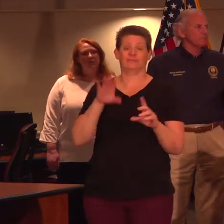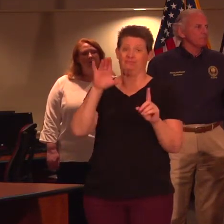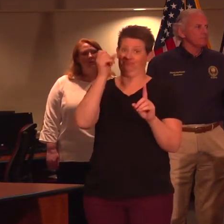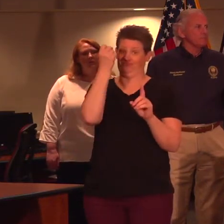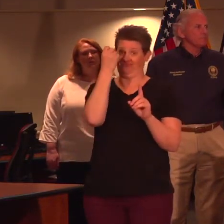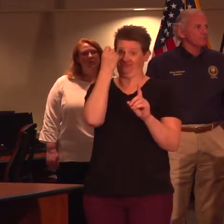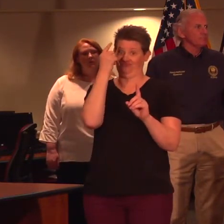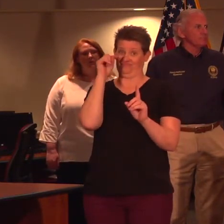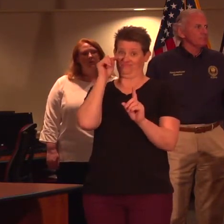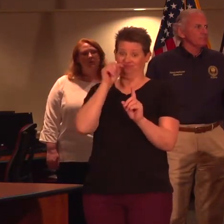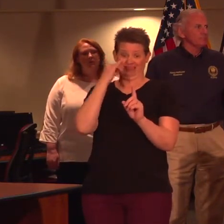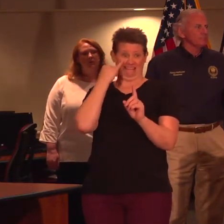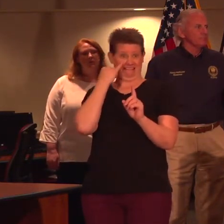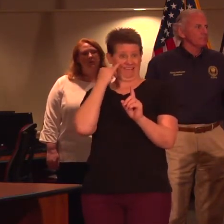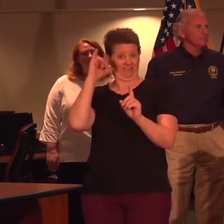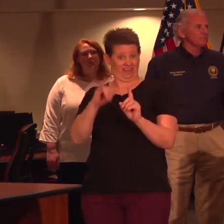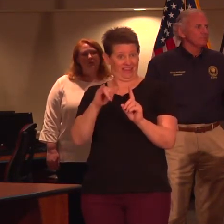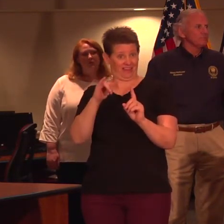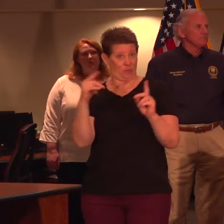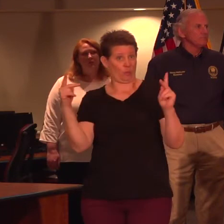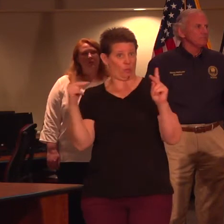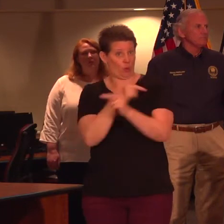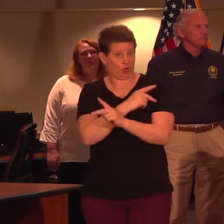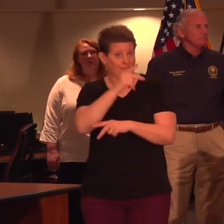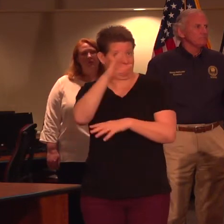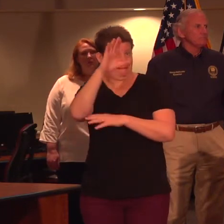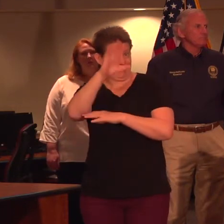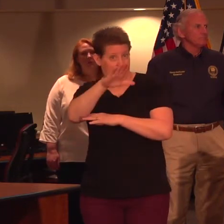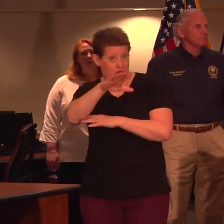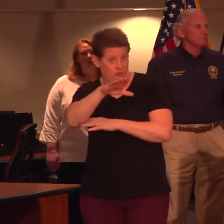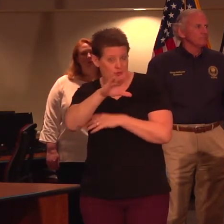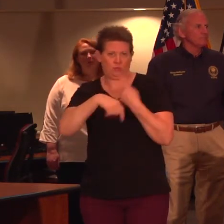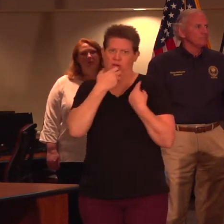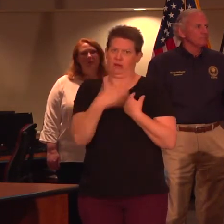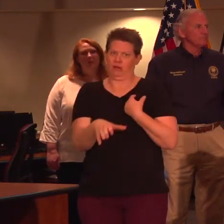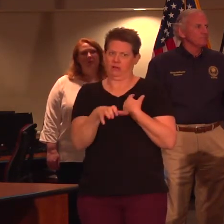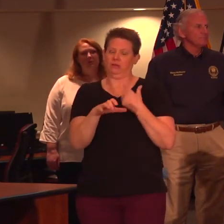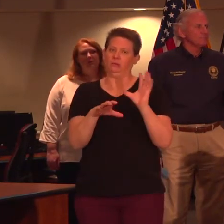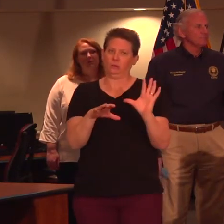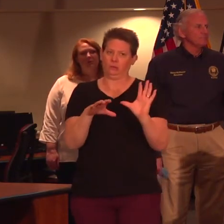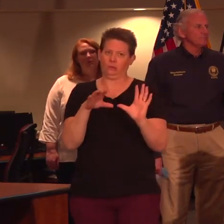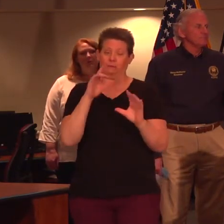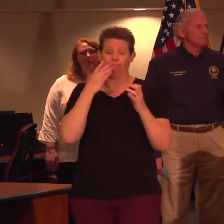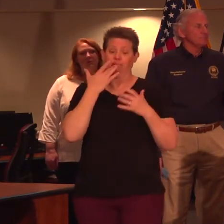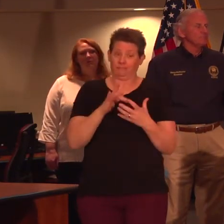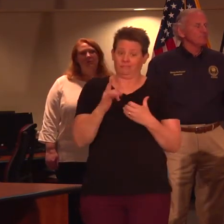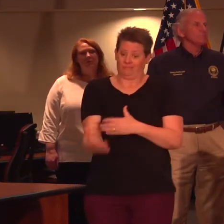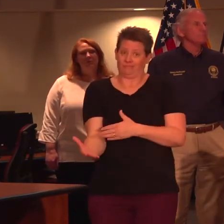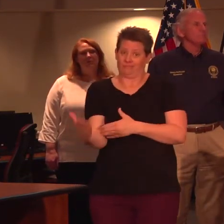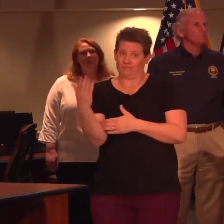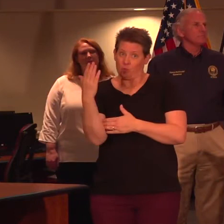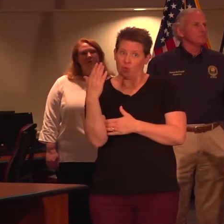far worse if that front had gone through in the afternoon hours of peak heating versus the early morning hours. It was bad enough. And,